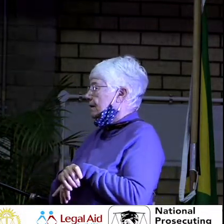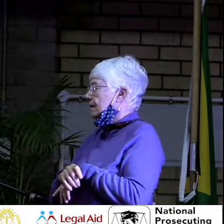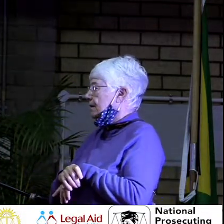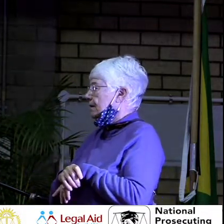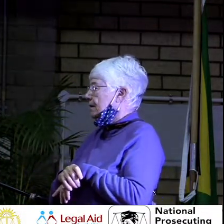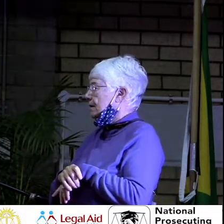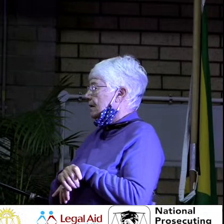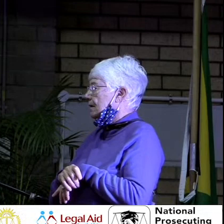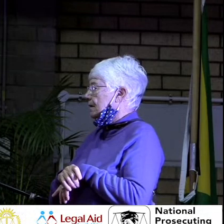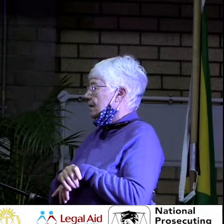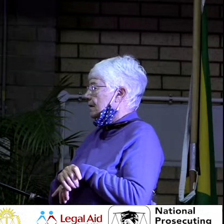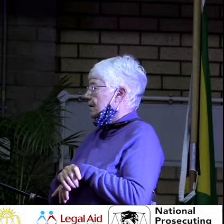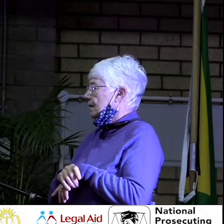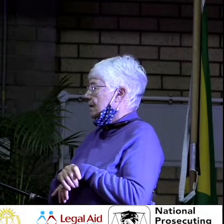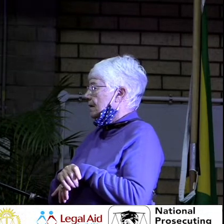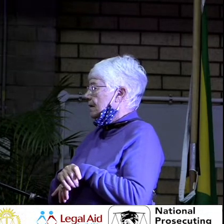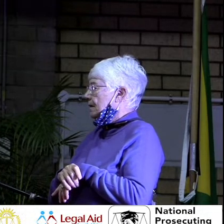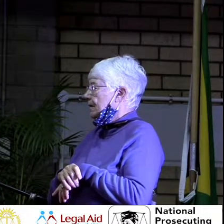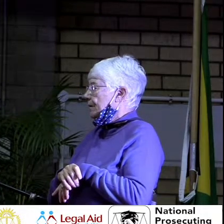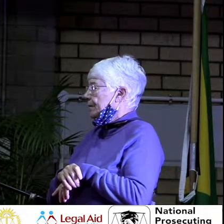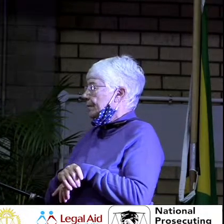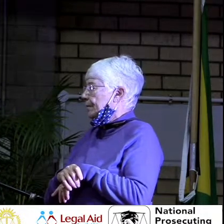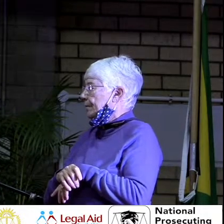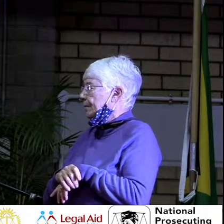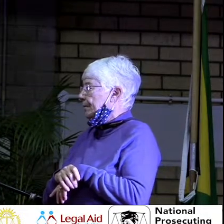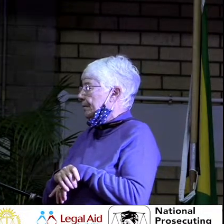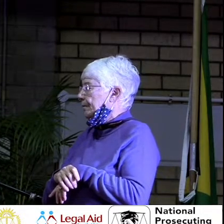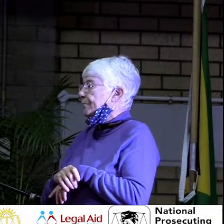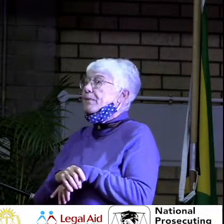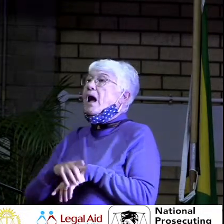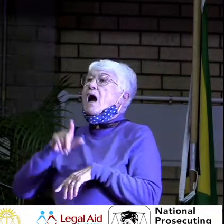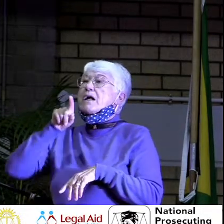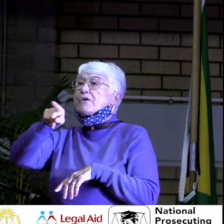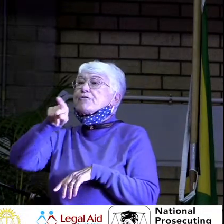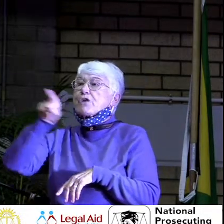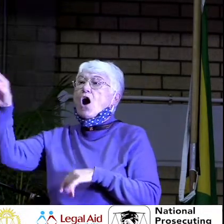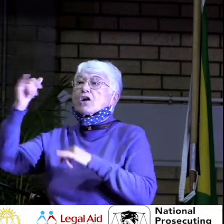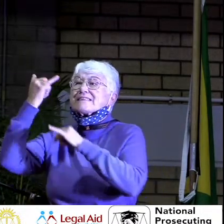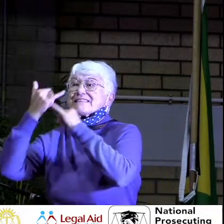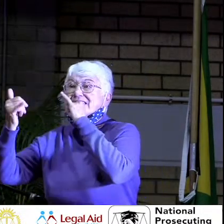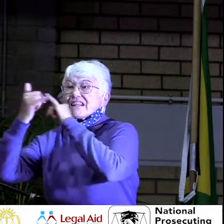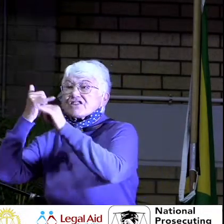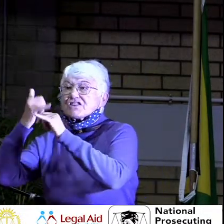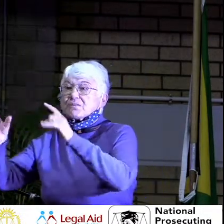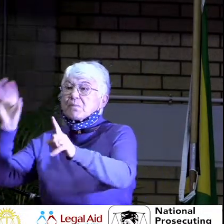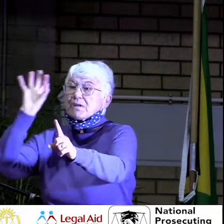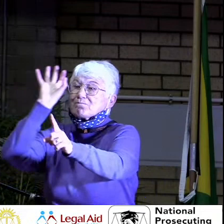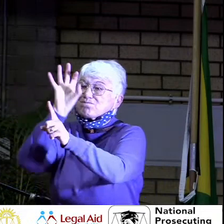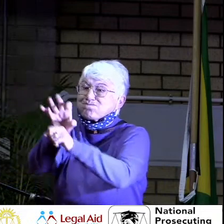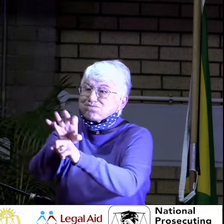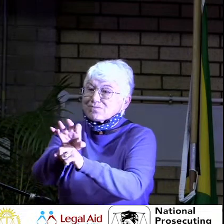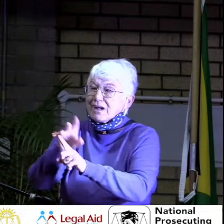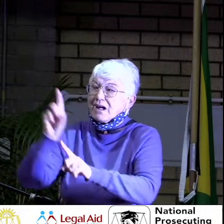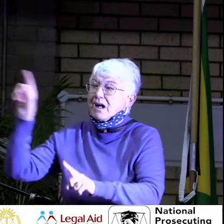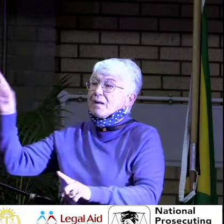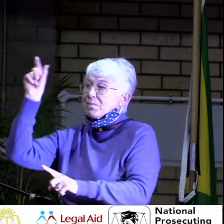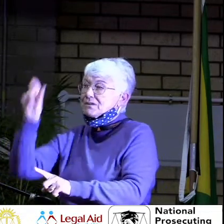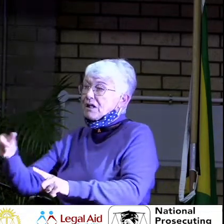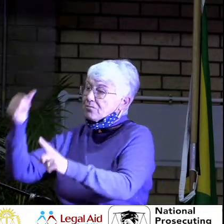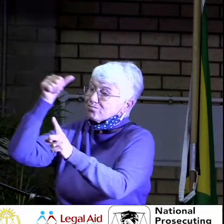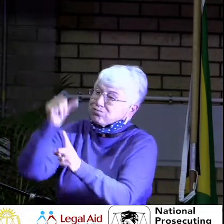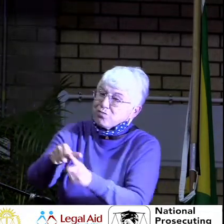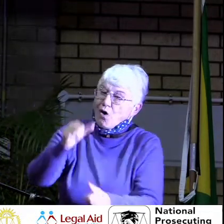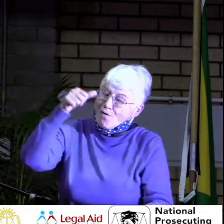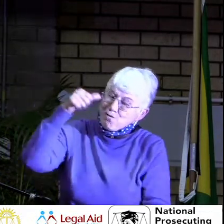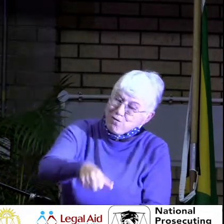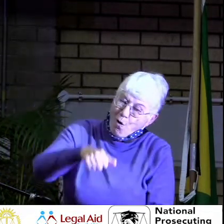sexual violence as an emergency. Please, people. It is not enough that the health department